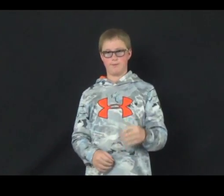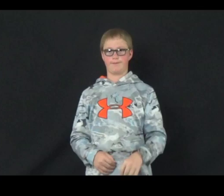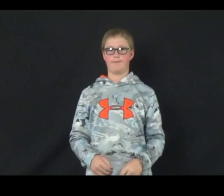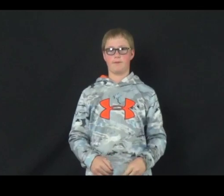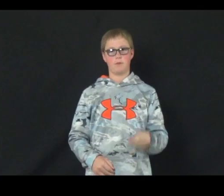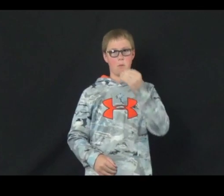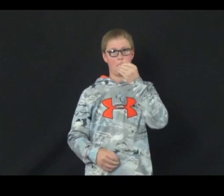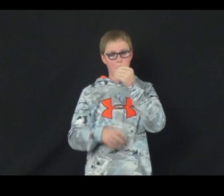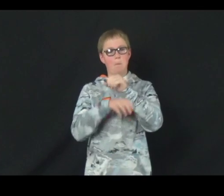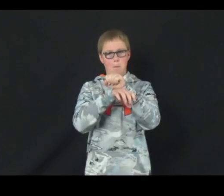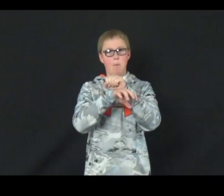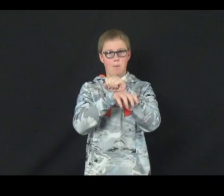maybe try a few. You eat